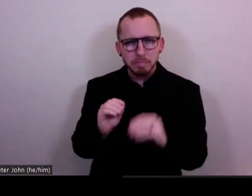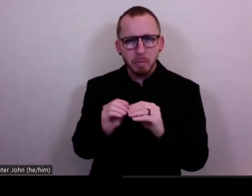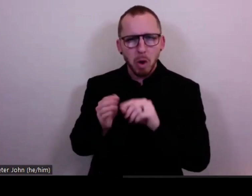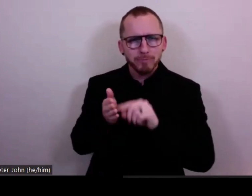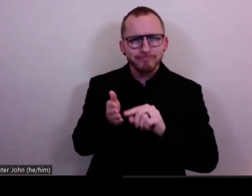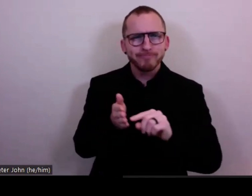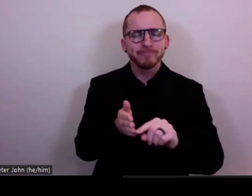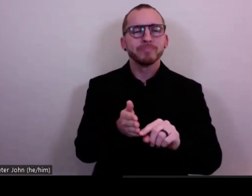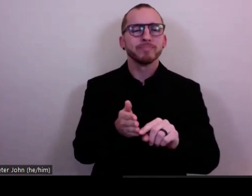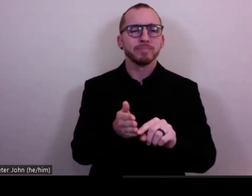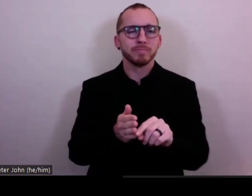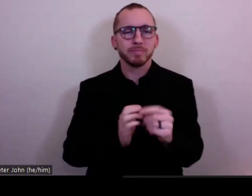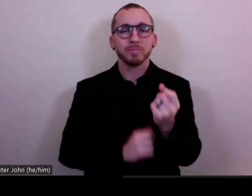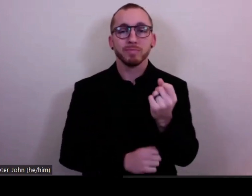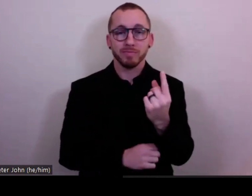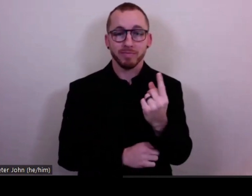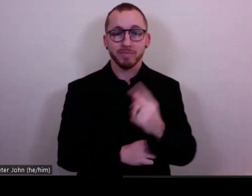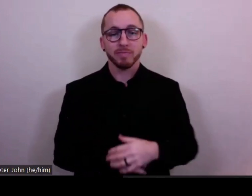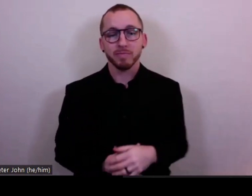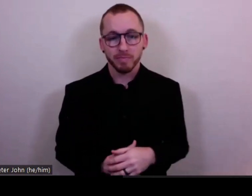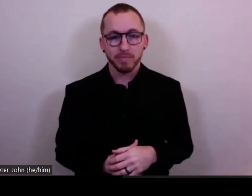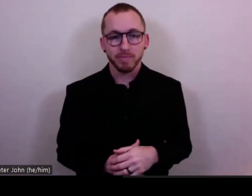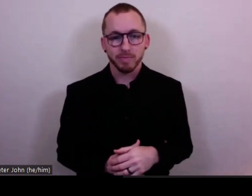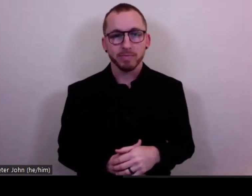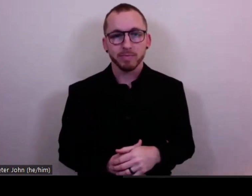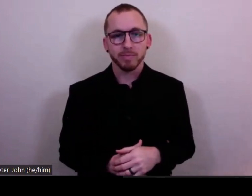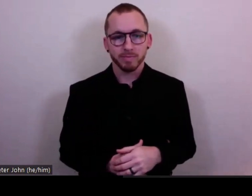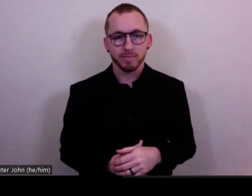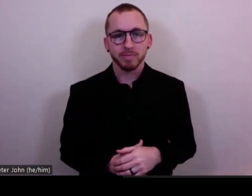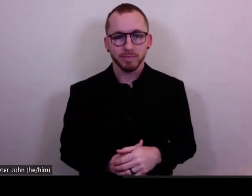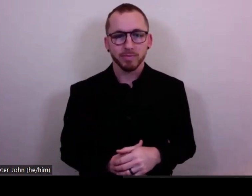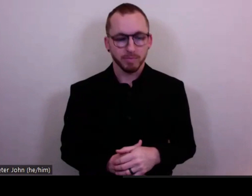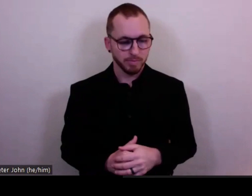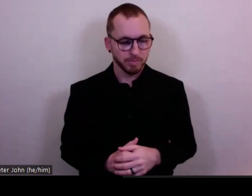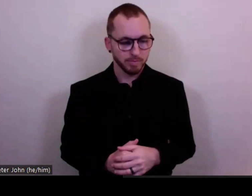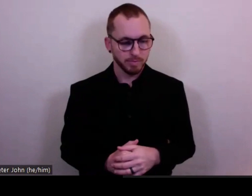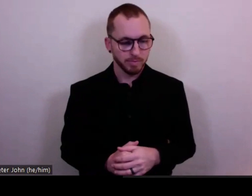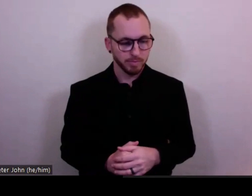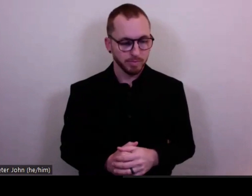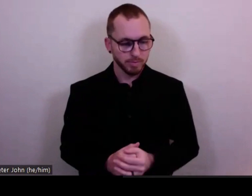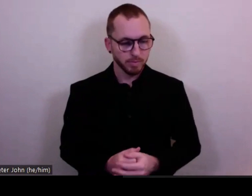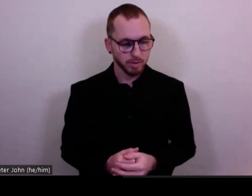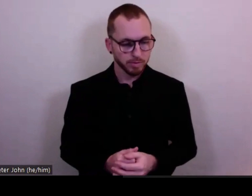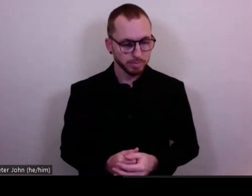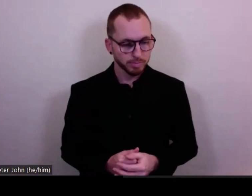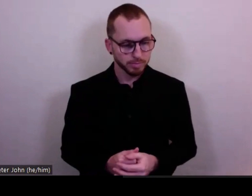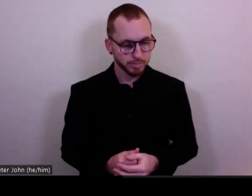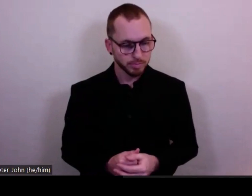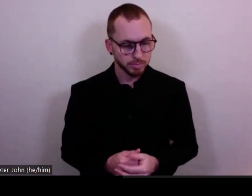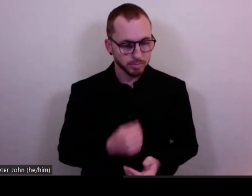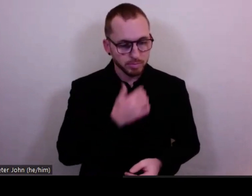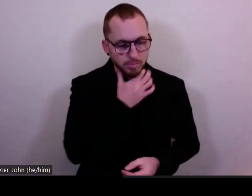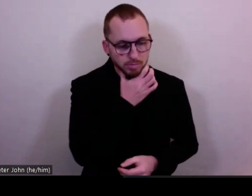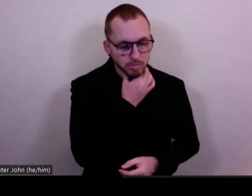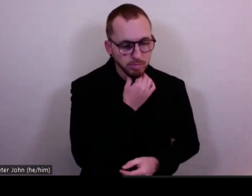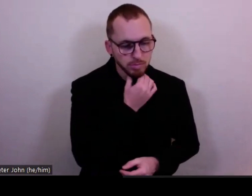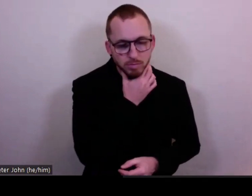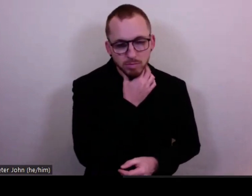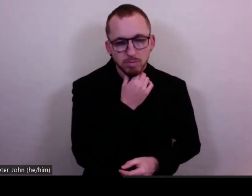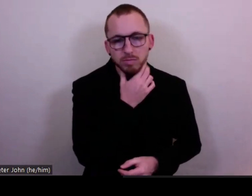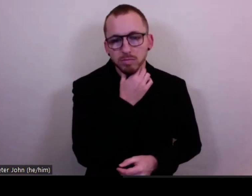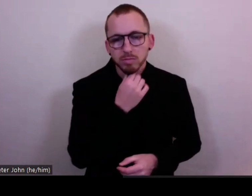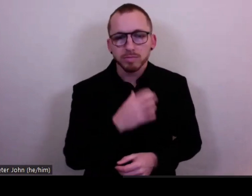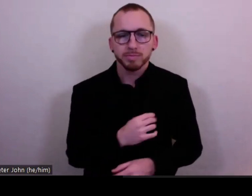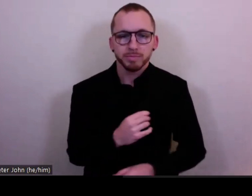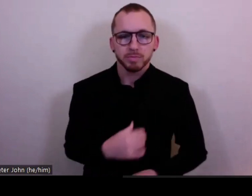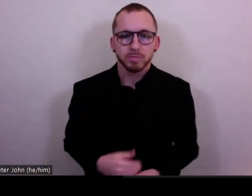Kennedy Krieger weekly with the most appropriate assessments, because a lot of times we're looking at children